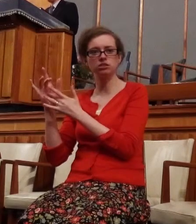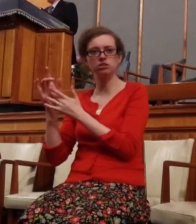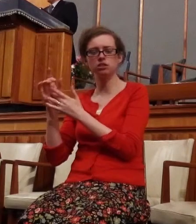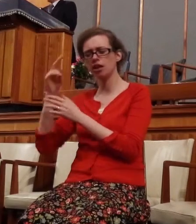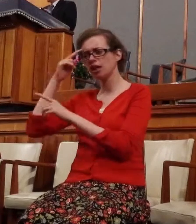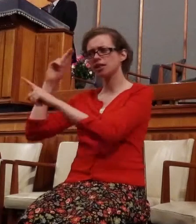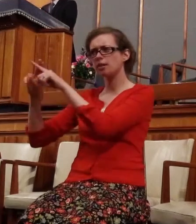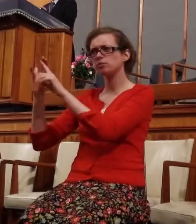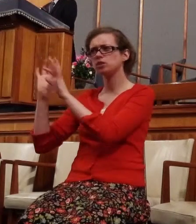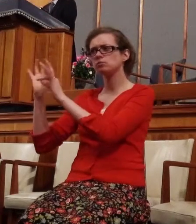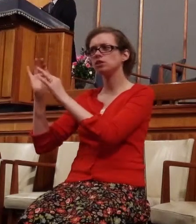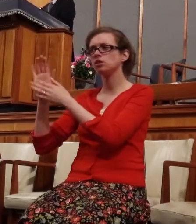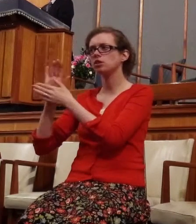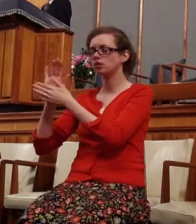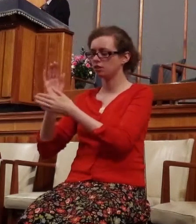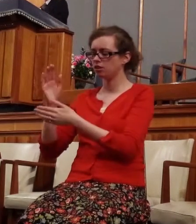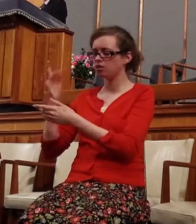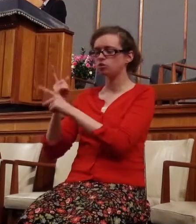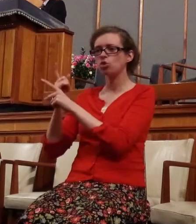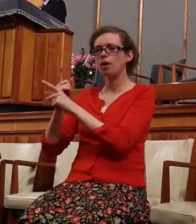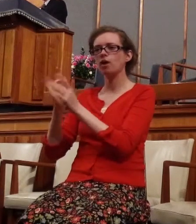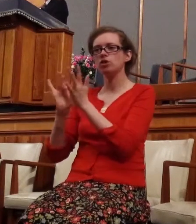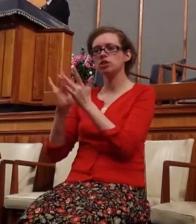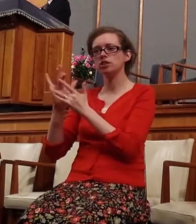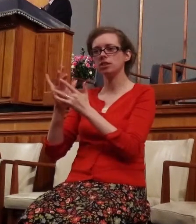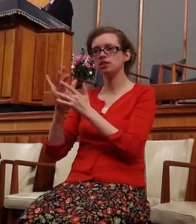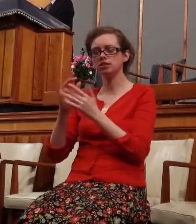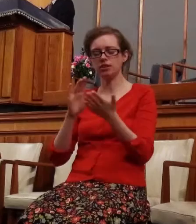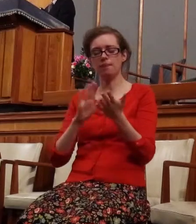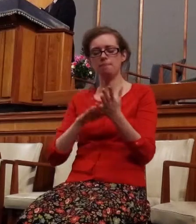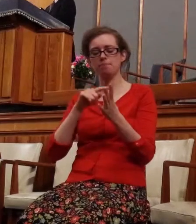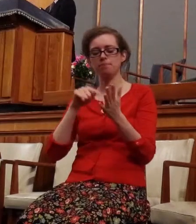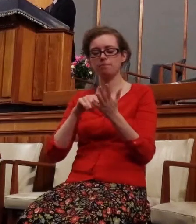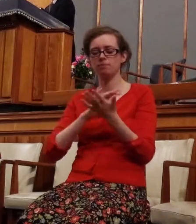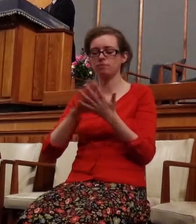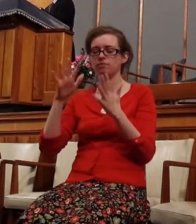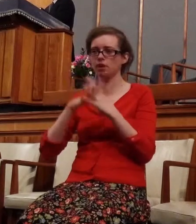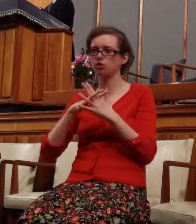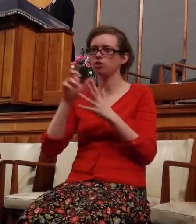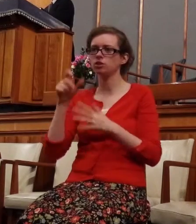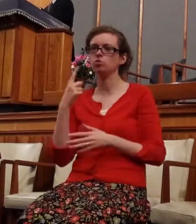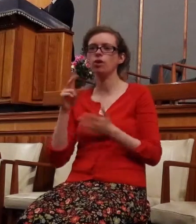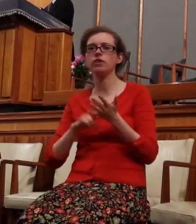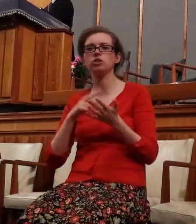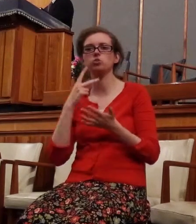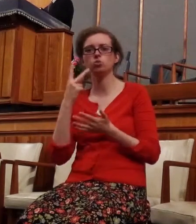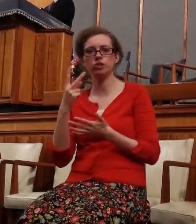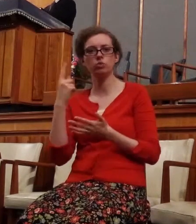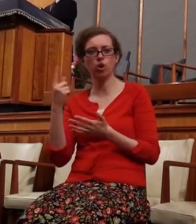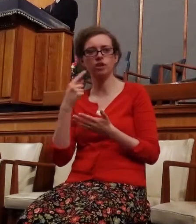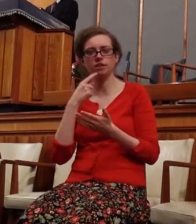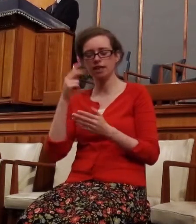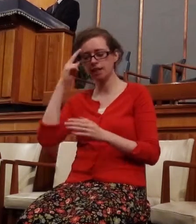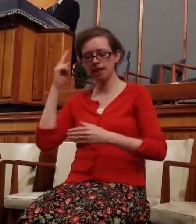name. Thou shalt give him the name Jesus, Matthew 1:21, for he shall save his people from their